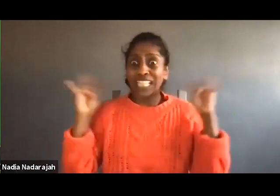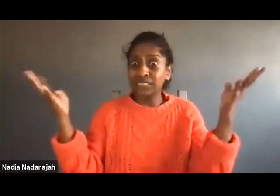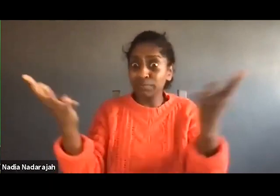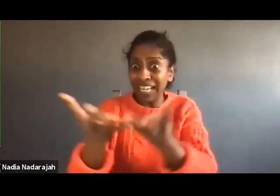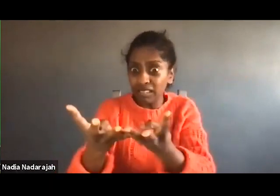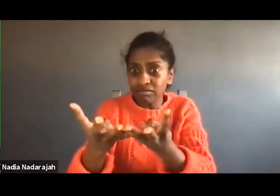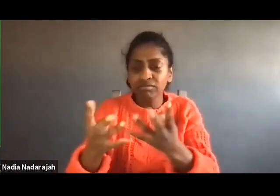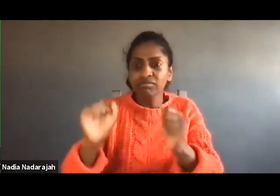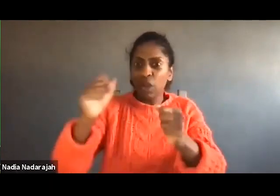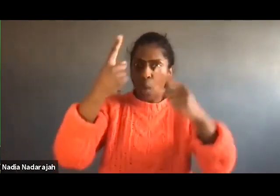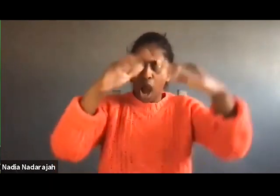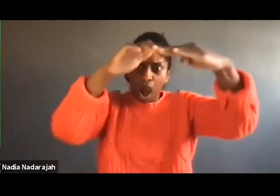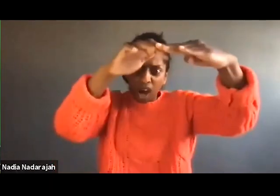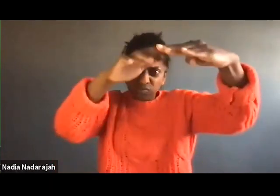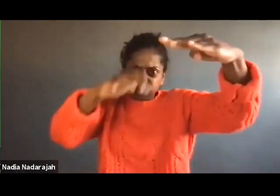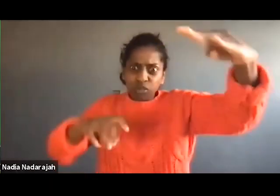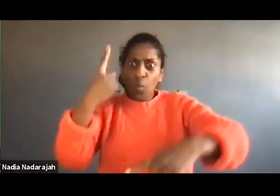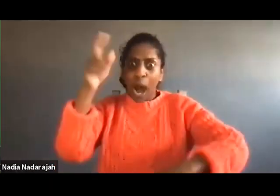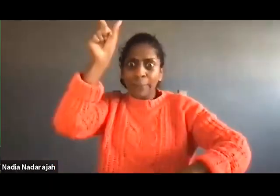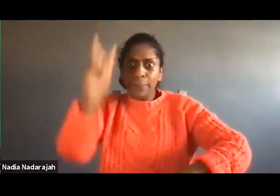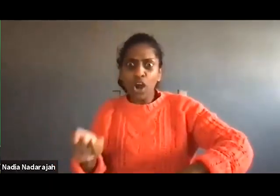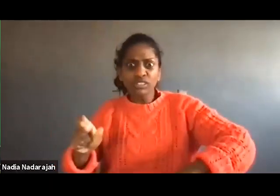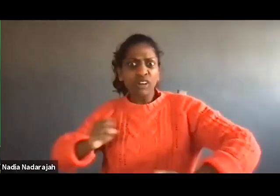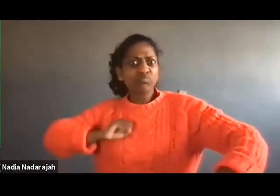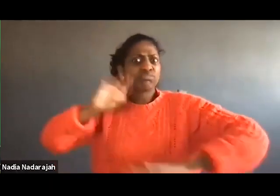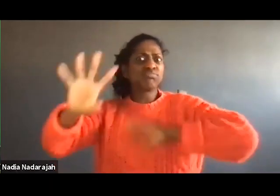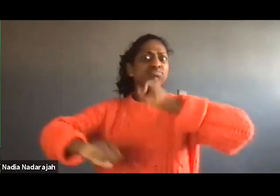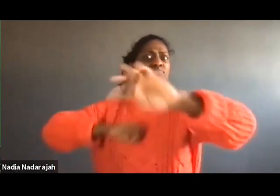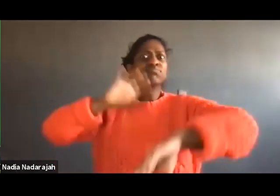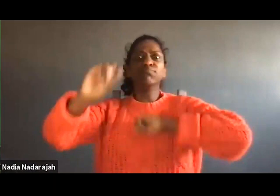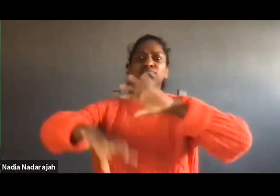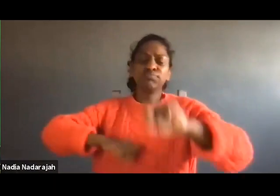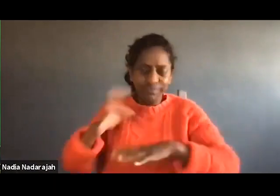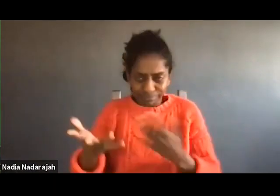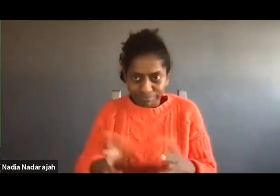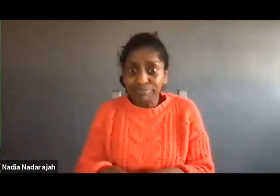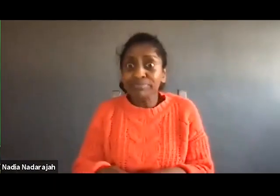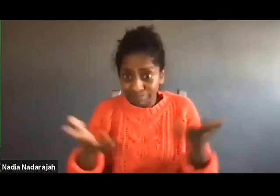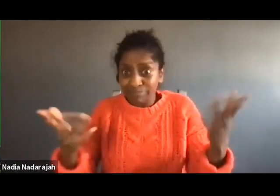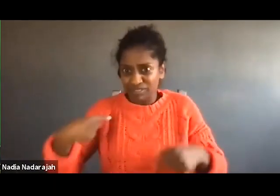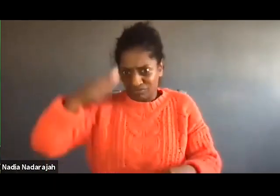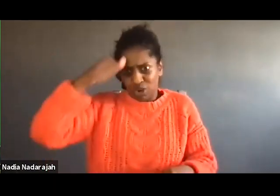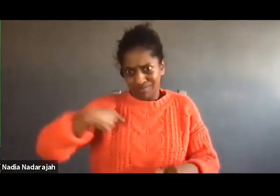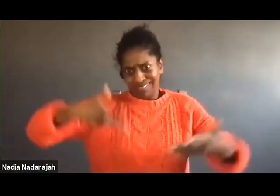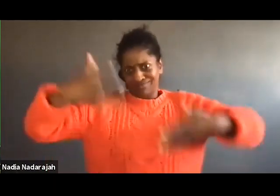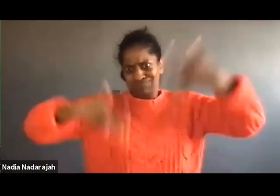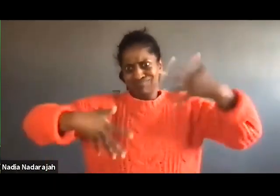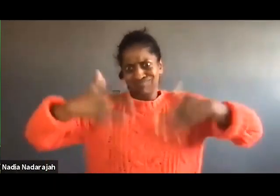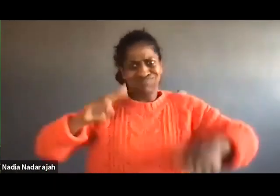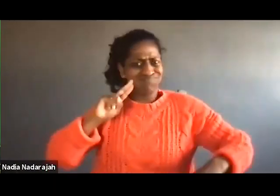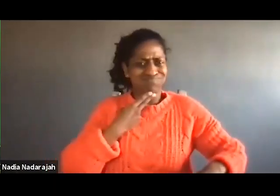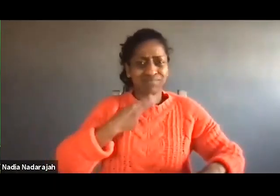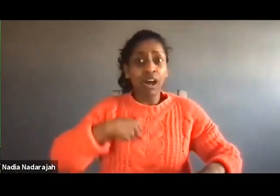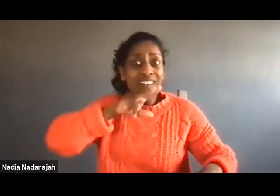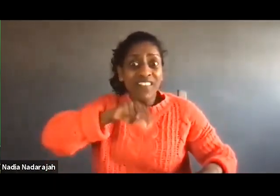monologues. You might have heard of this before. This is really popular in something called Shakespeare. And what this means is Shakespeare wrote plays a